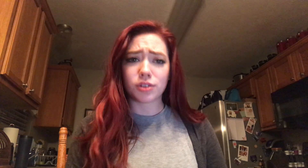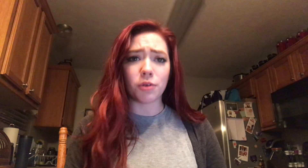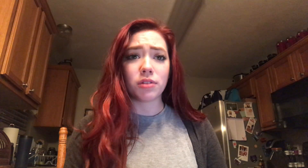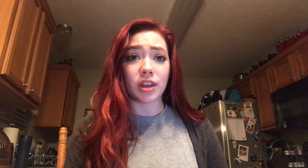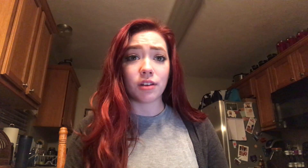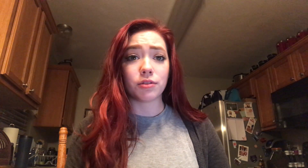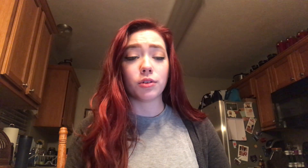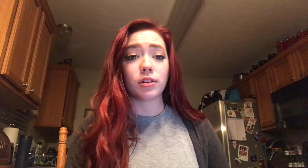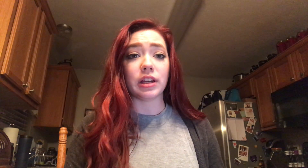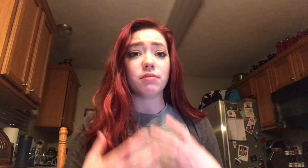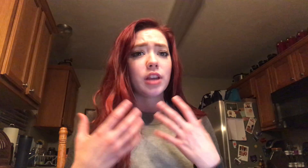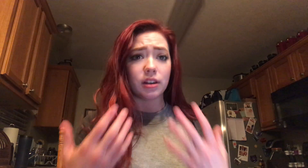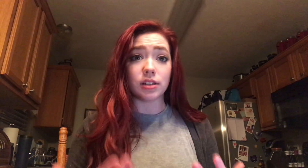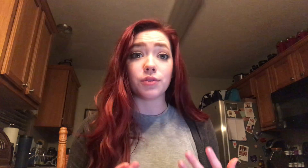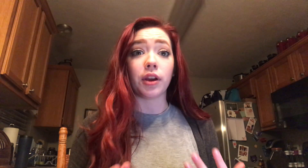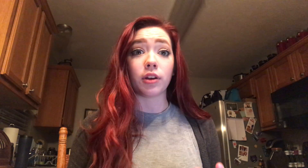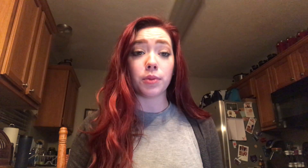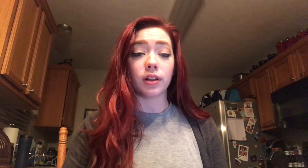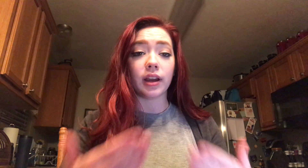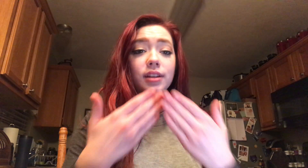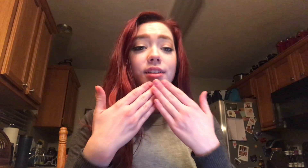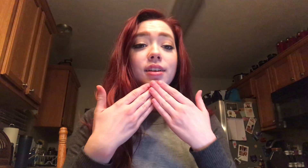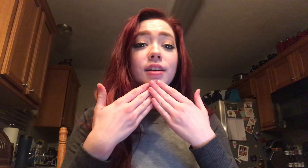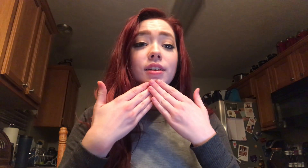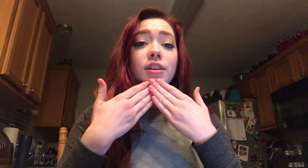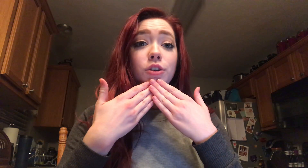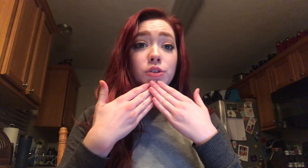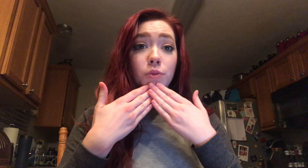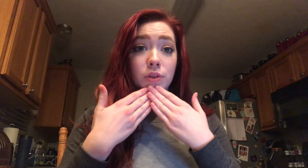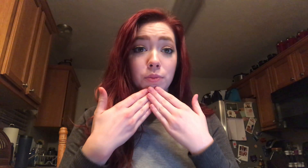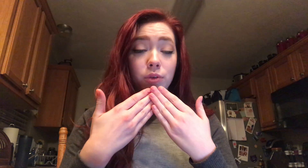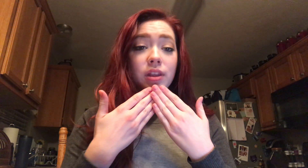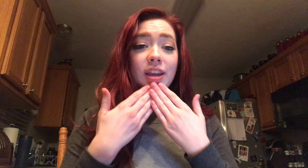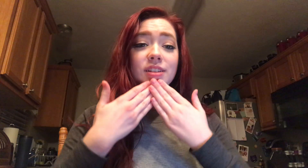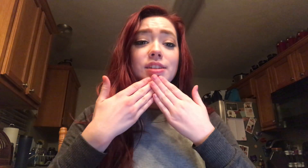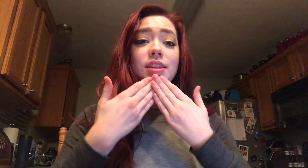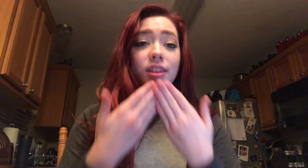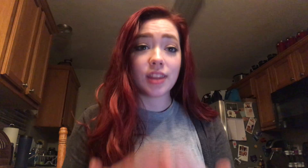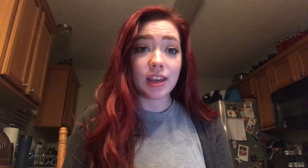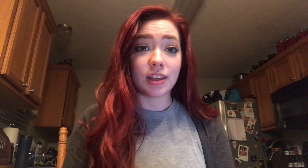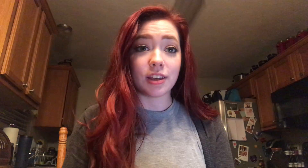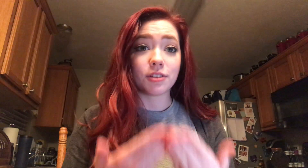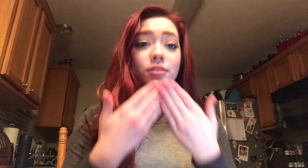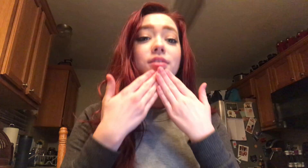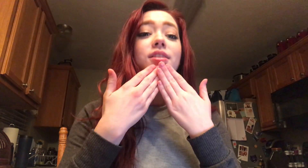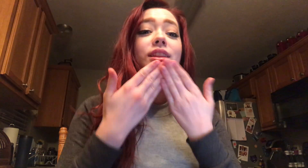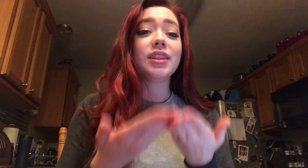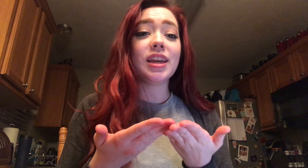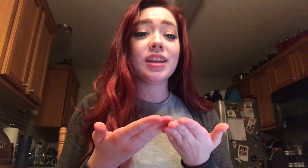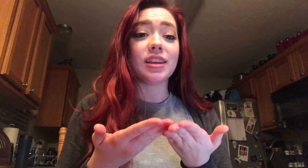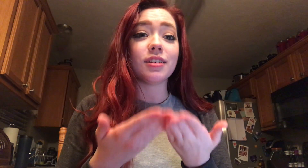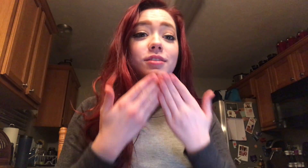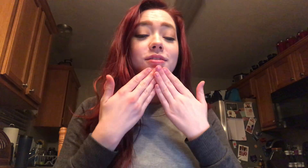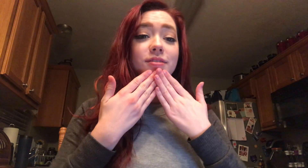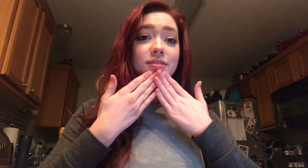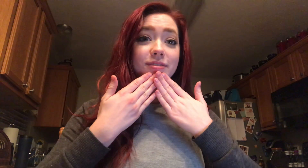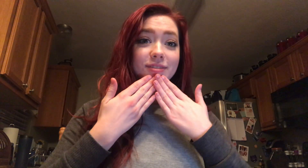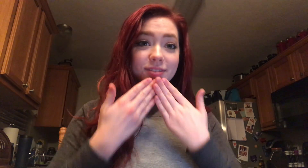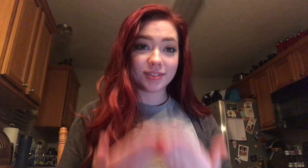so thankful and it's very polite, you'll do it with both hands. Thank you. Thank you.